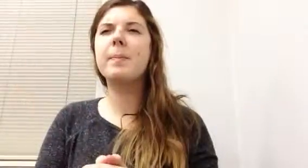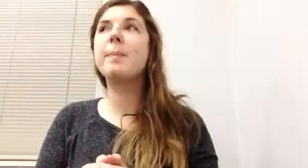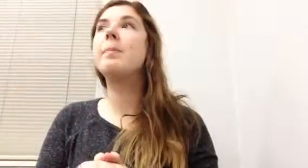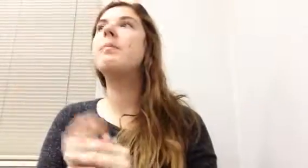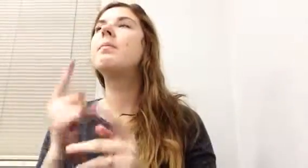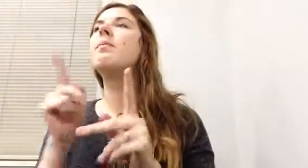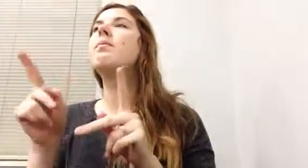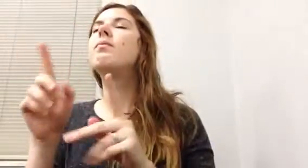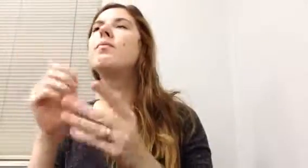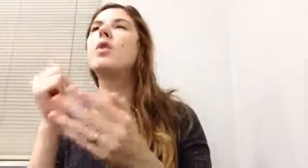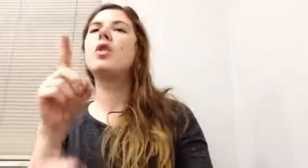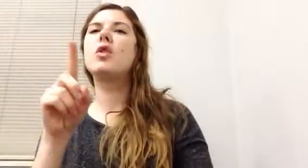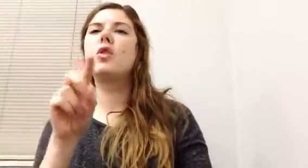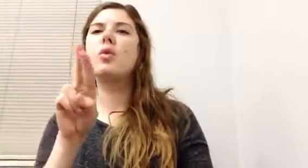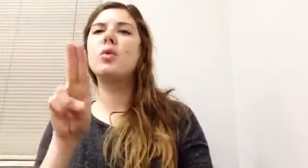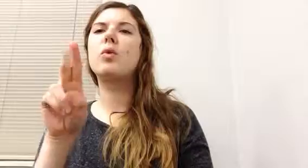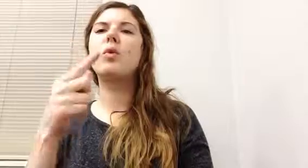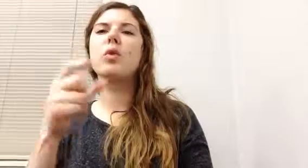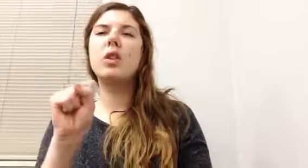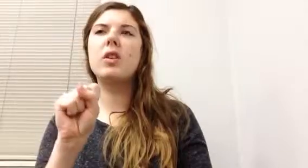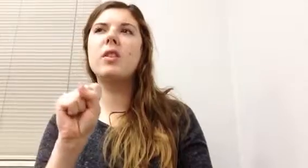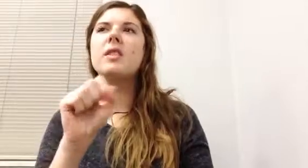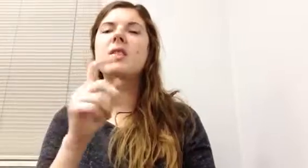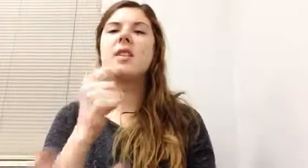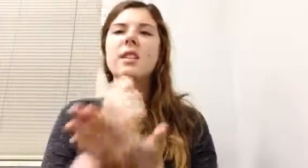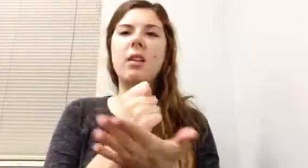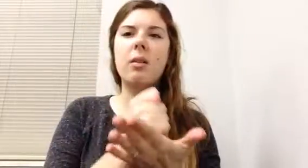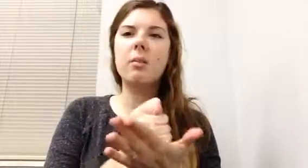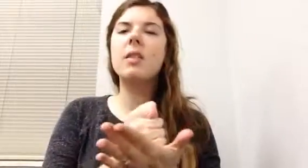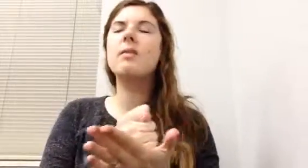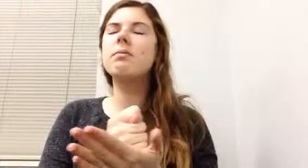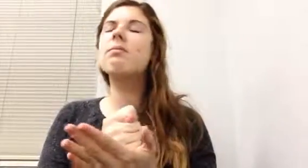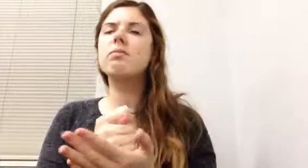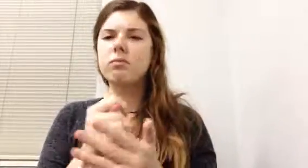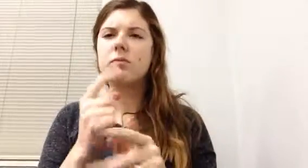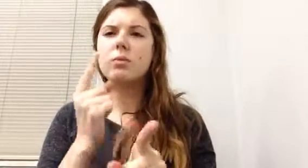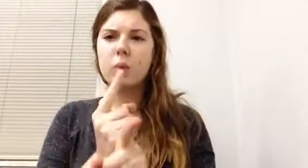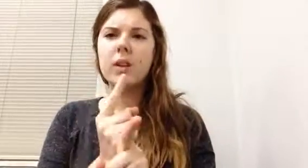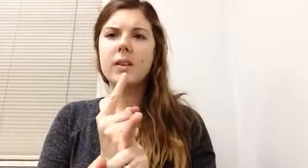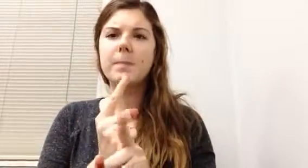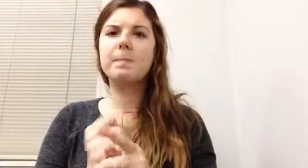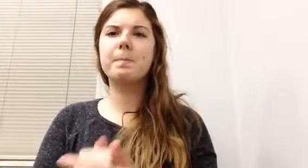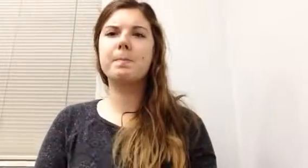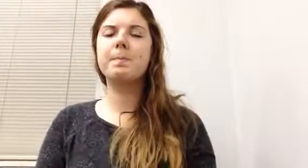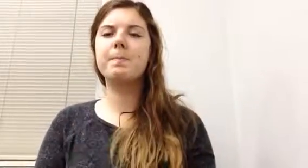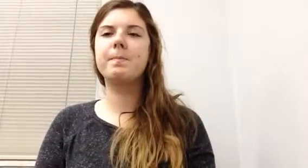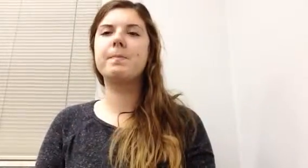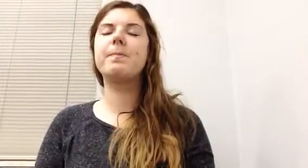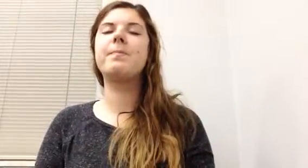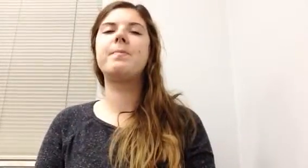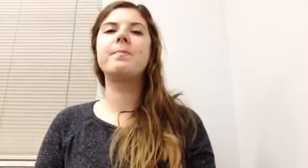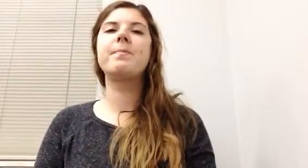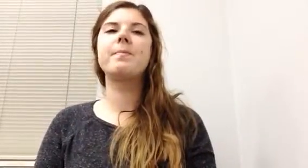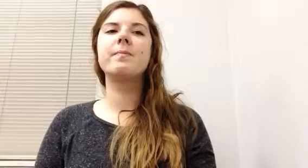right. therapy. Drugs and therapy, right? Psychotherapy will do that. Okay, probably